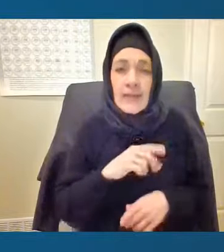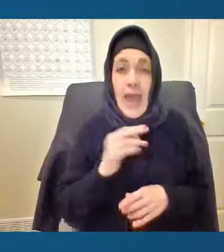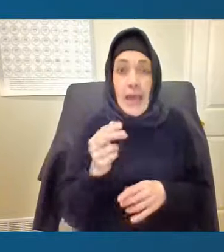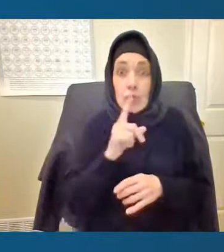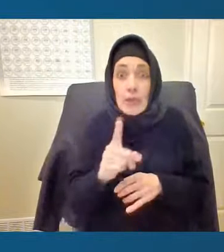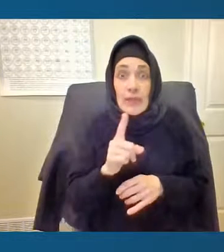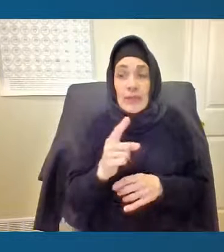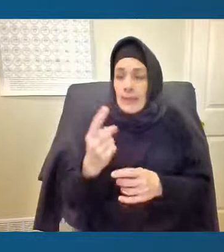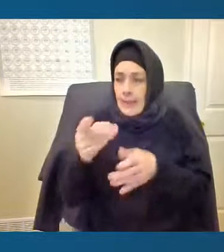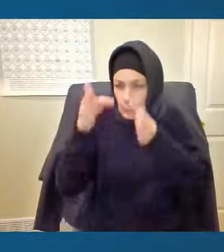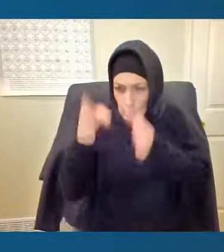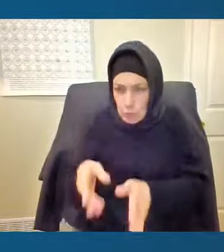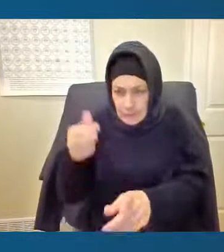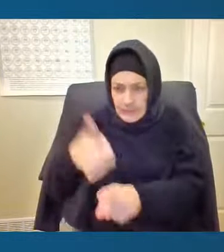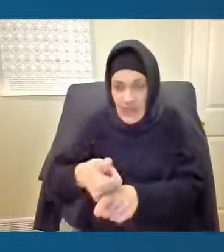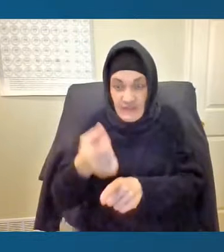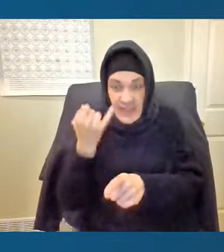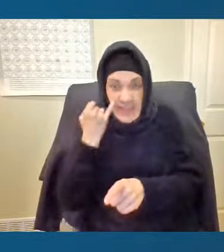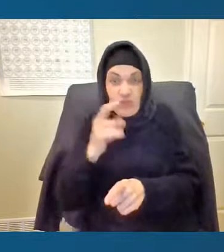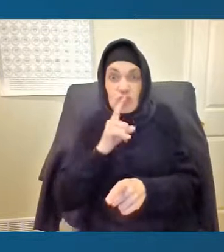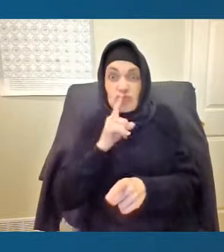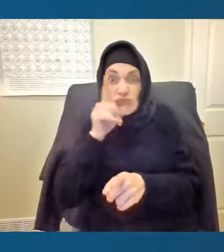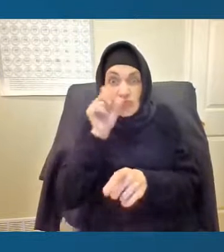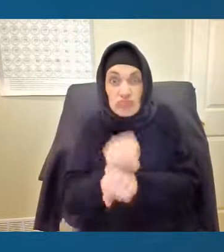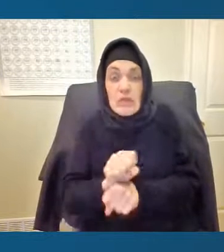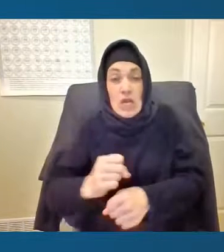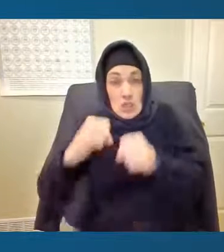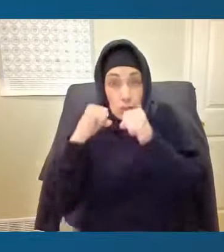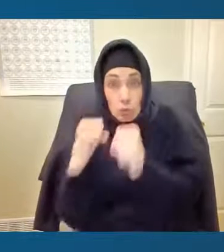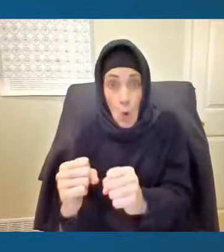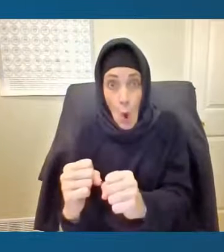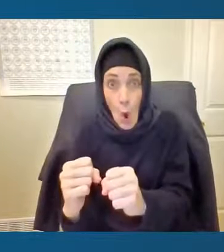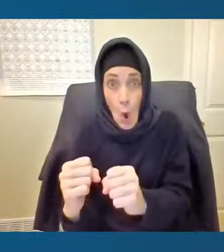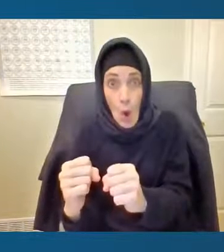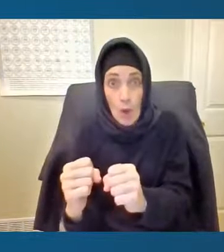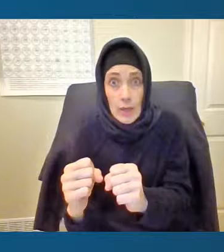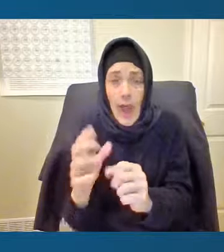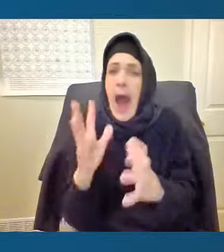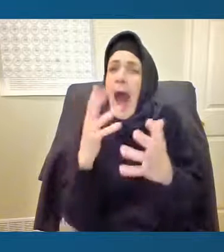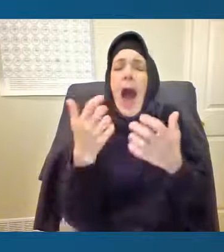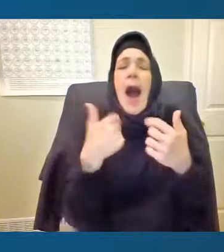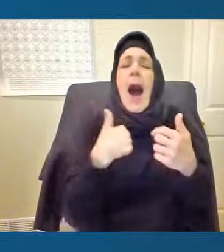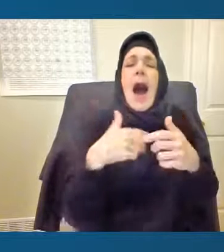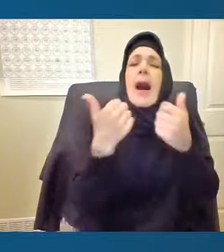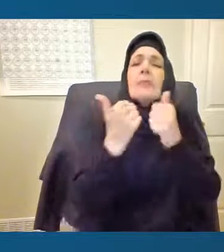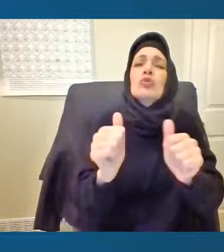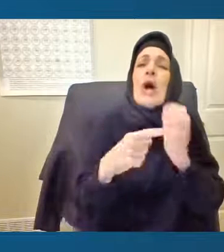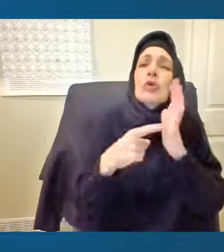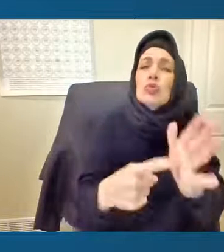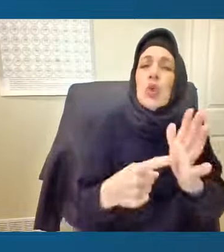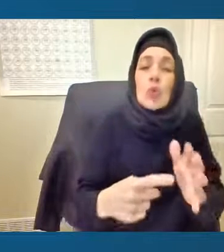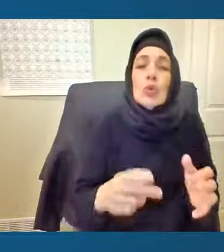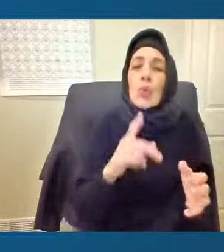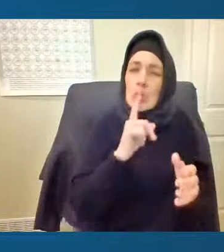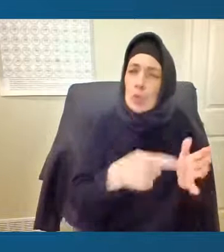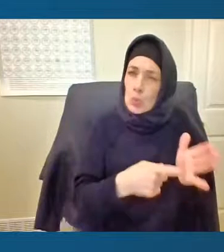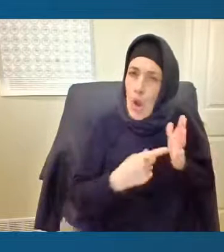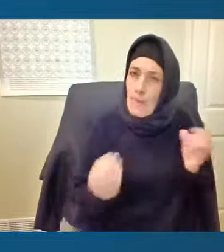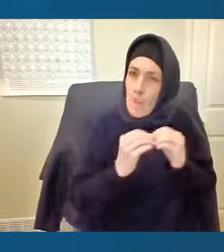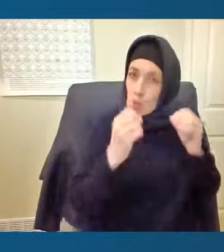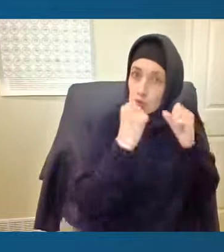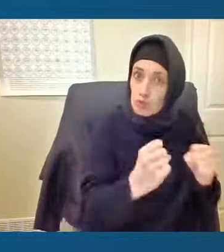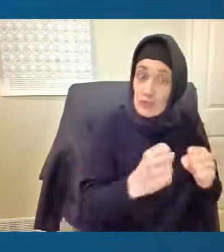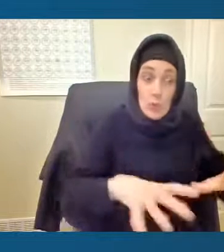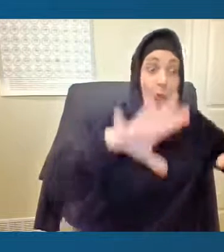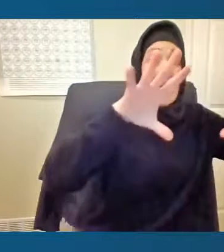so strong, what I'm trying to show you is neurologically, it takes more strength to accept criticism and want to be